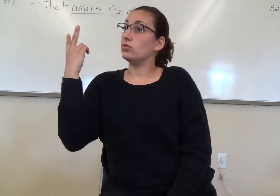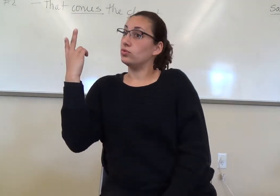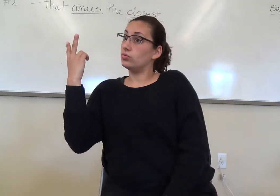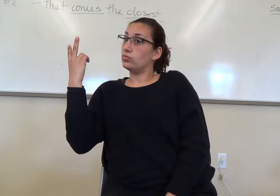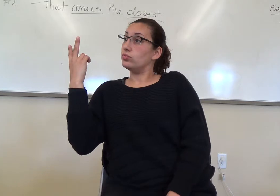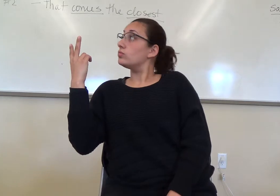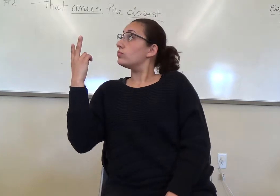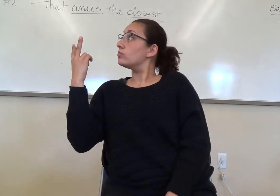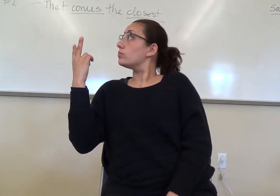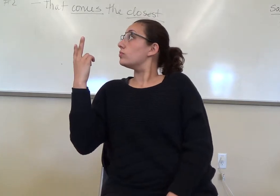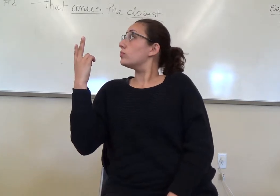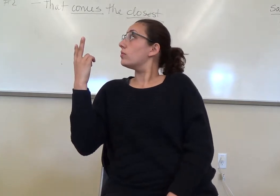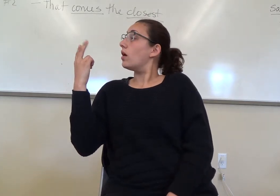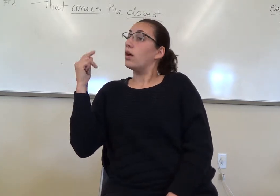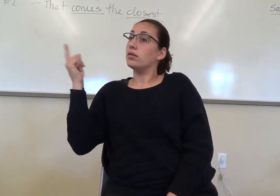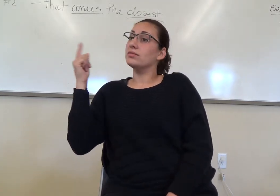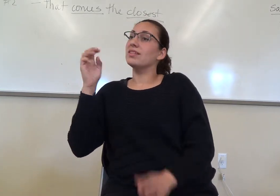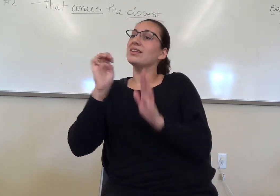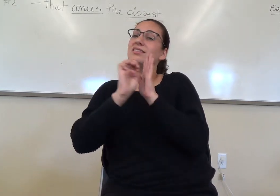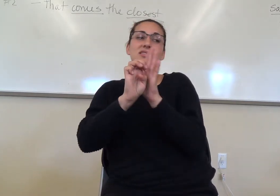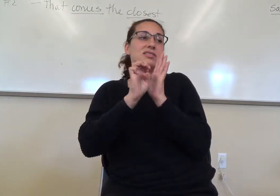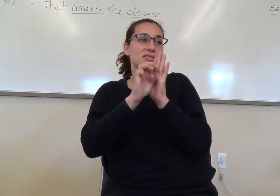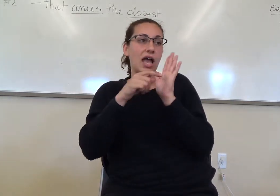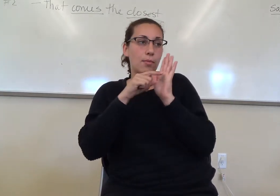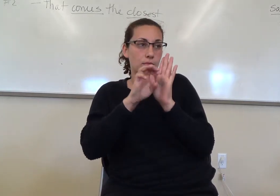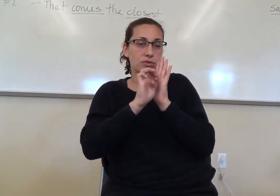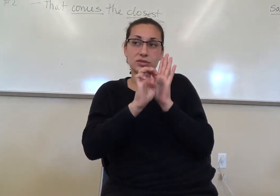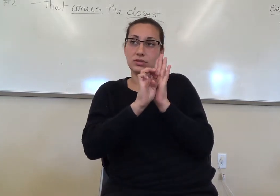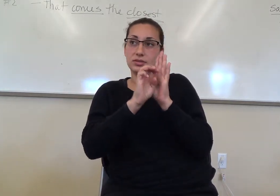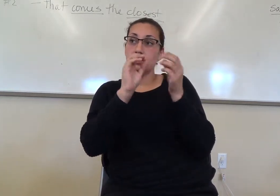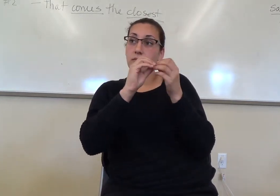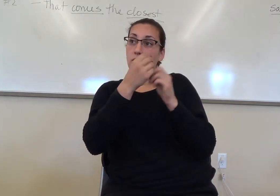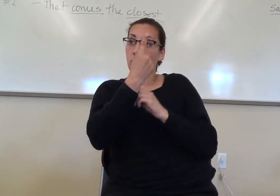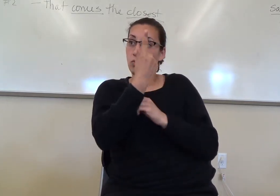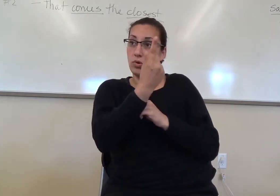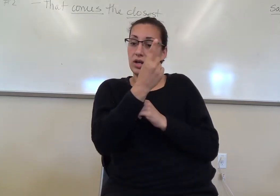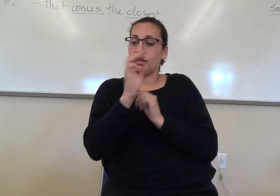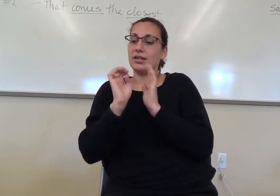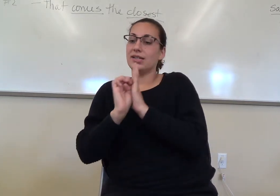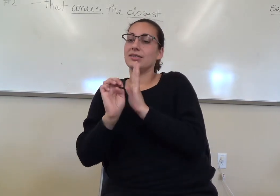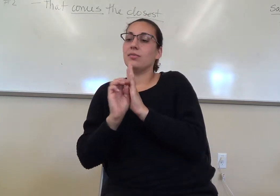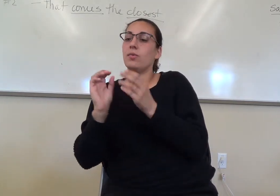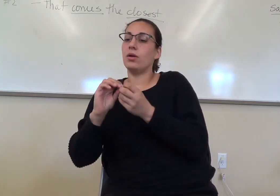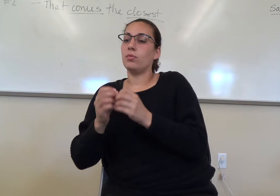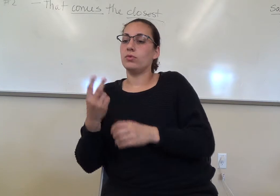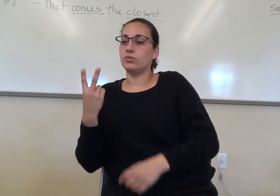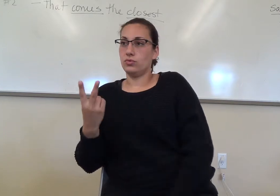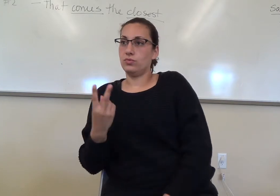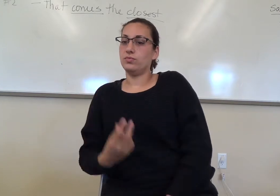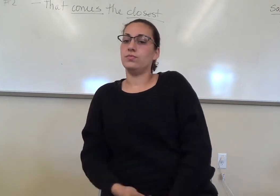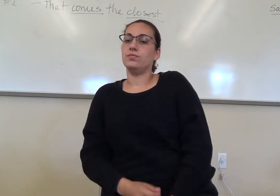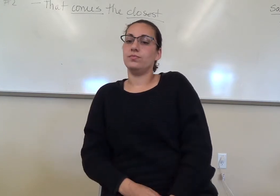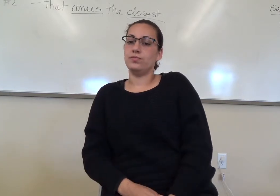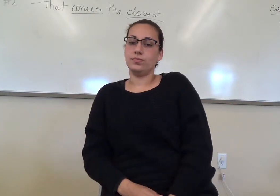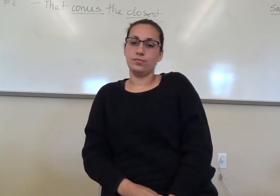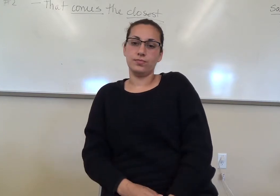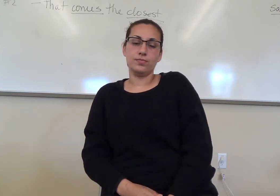are examples of that. This is example 1, and this is example 2. So